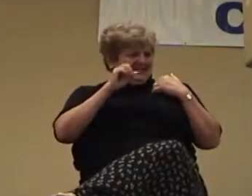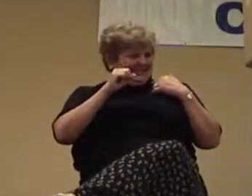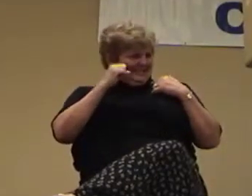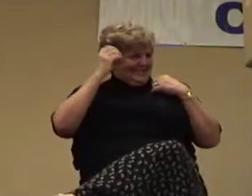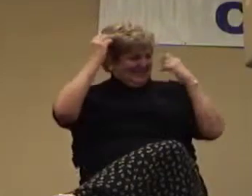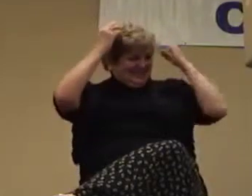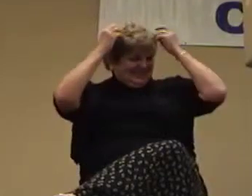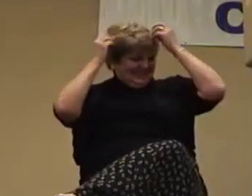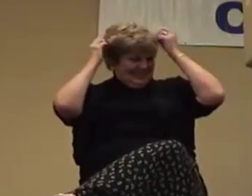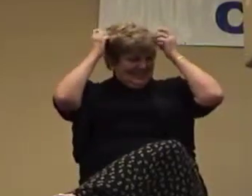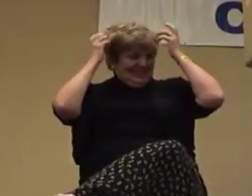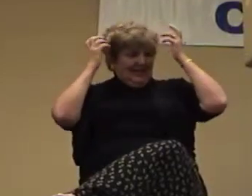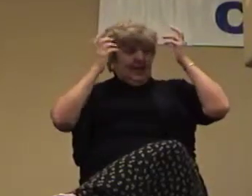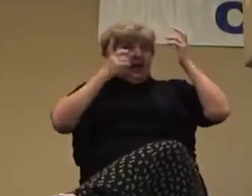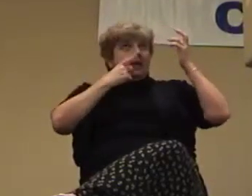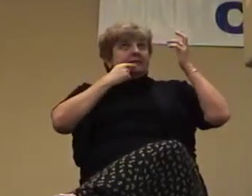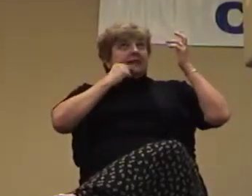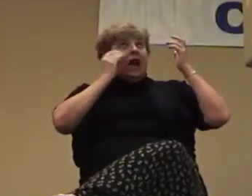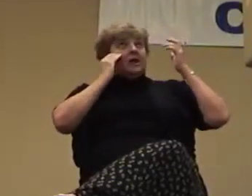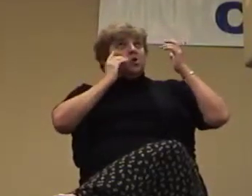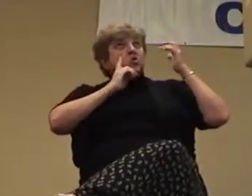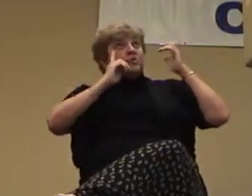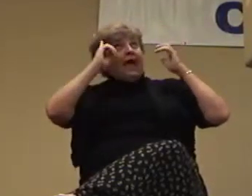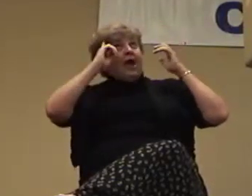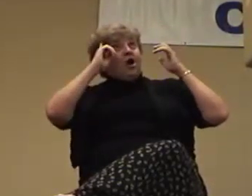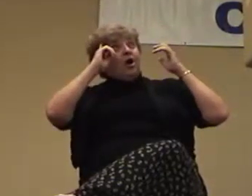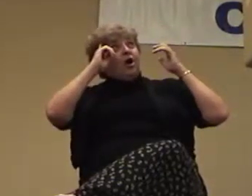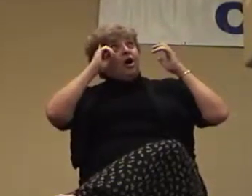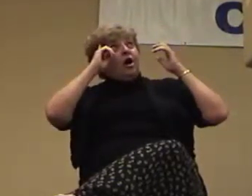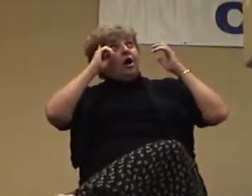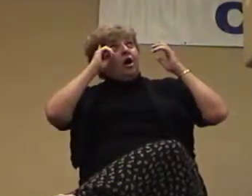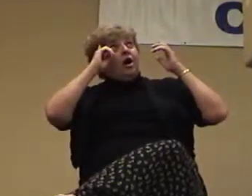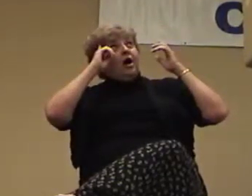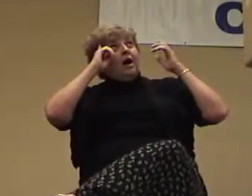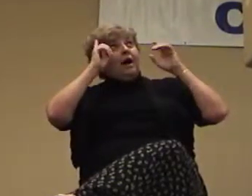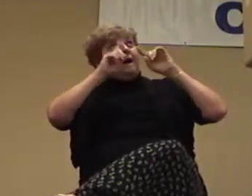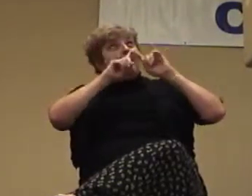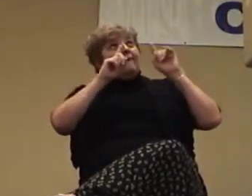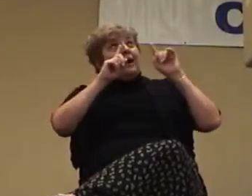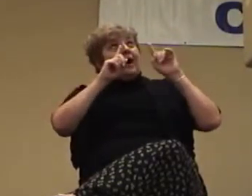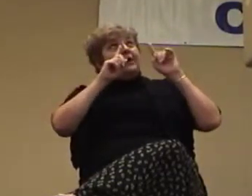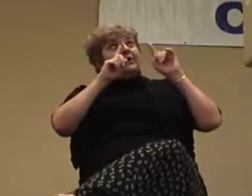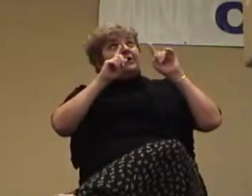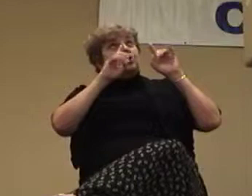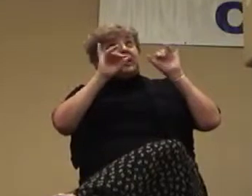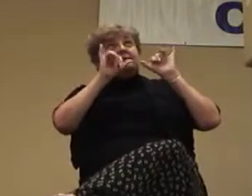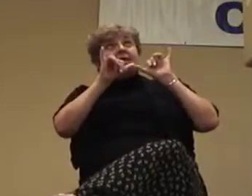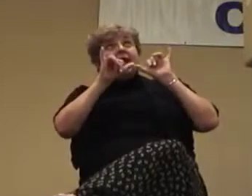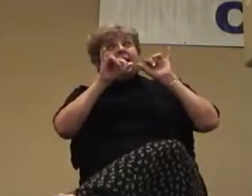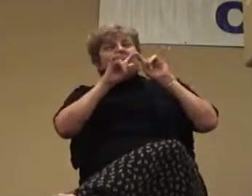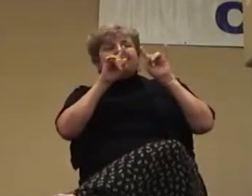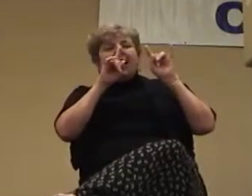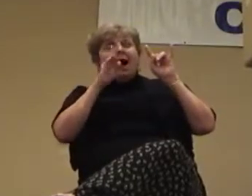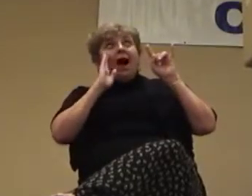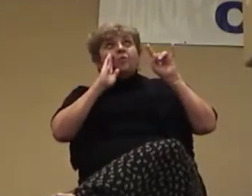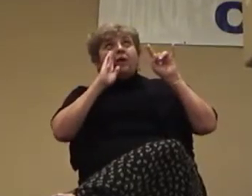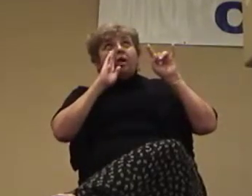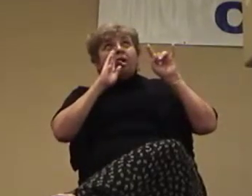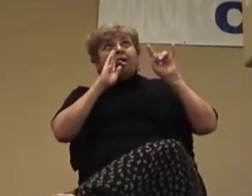And you can stay up there, but I'm going to sterilize you. Okay? And so, I would do my thing. It's